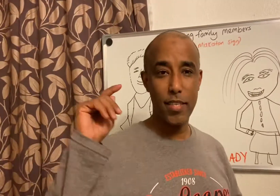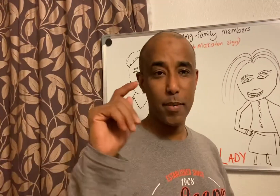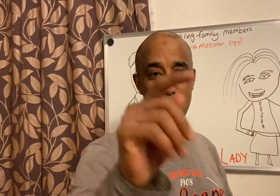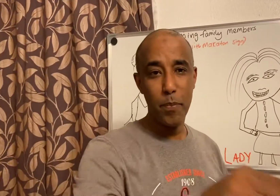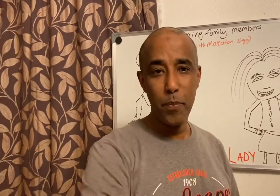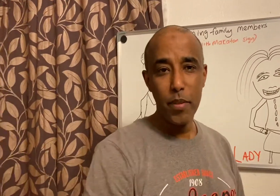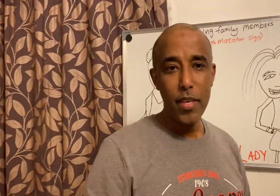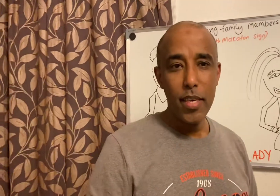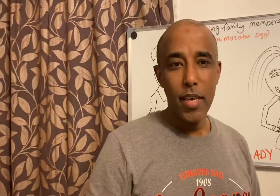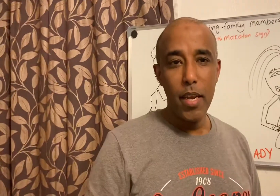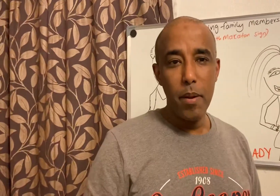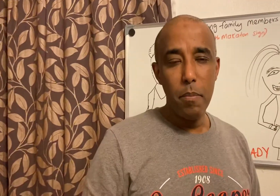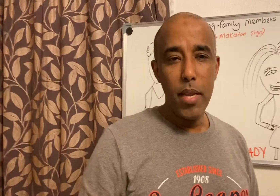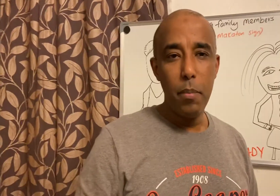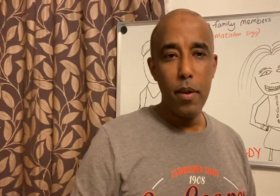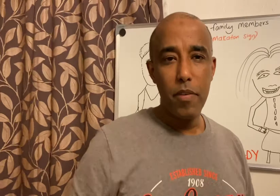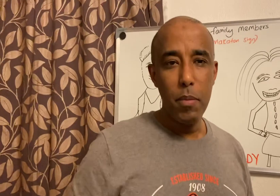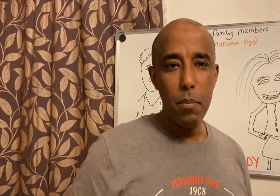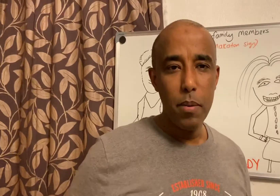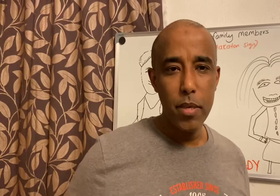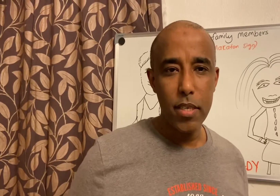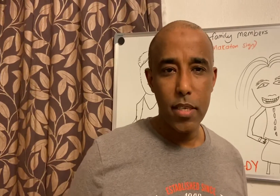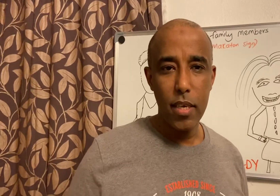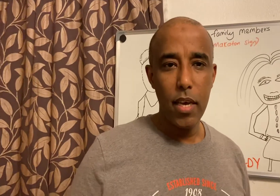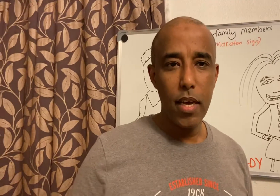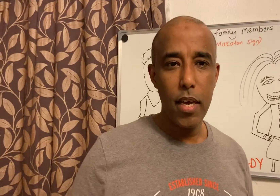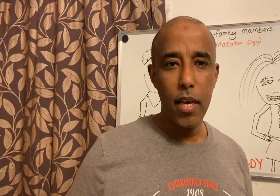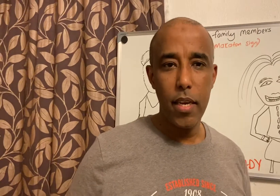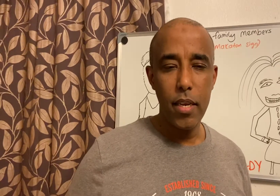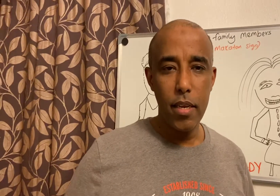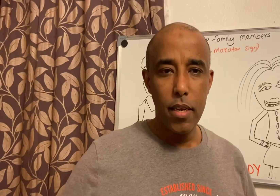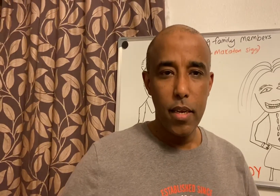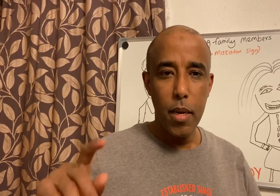some naming family members. And